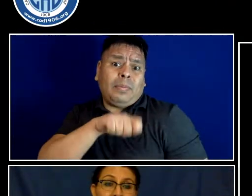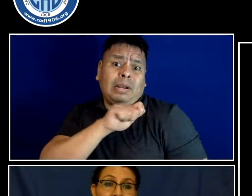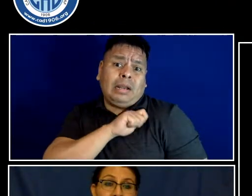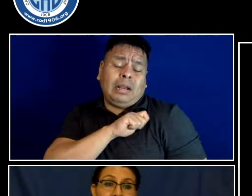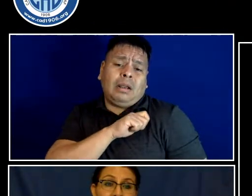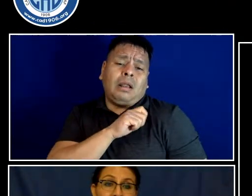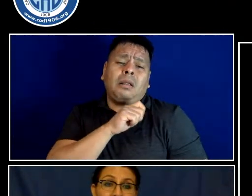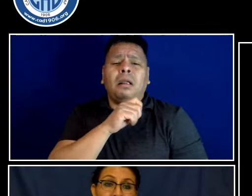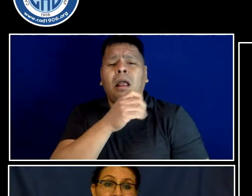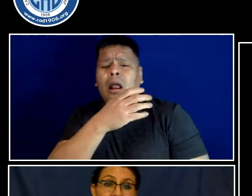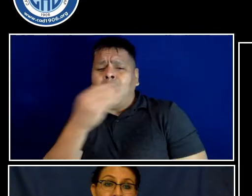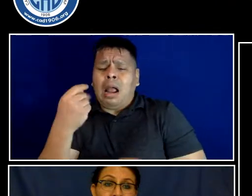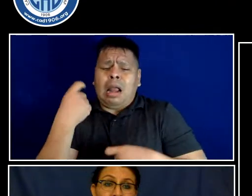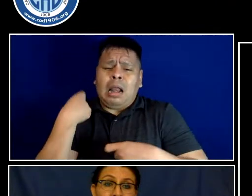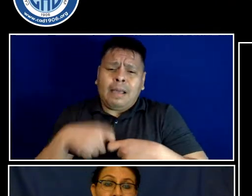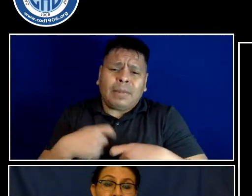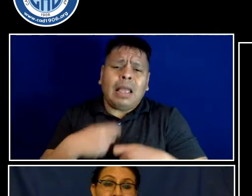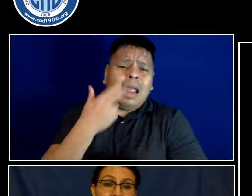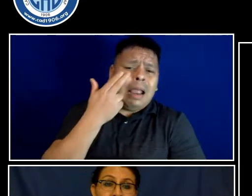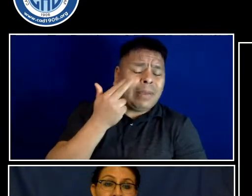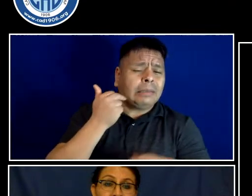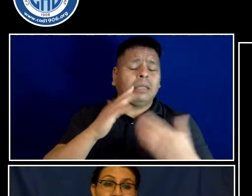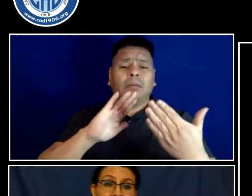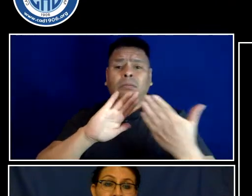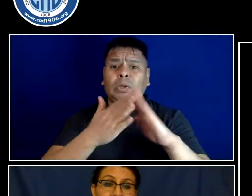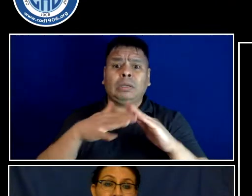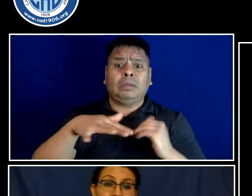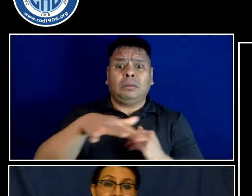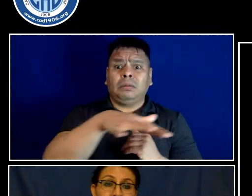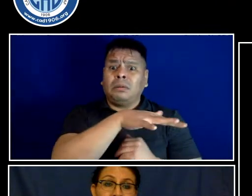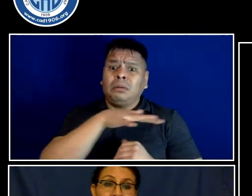the United States,